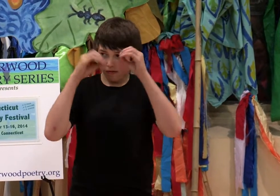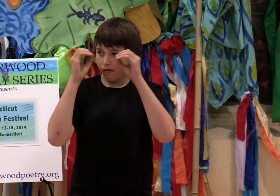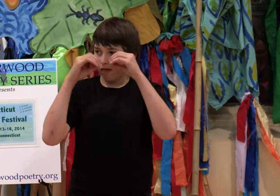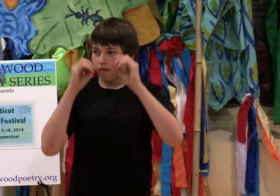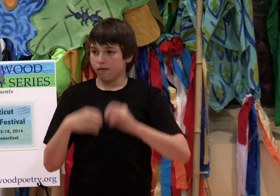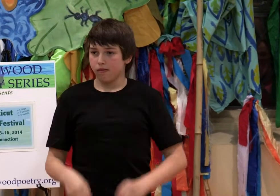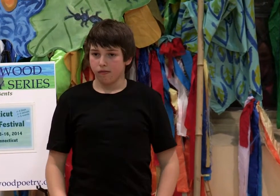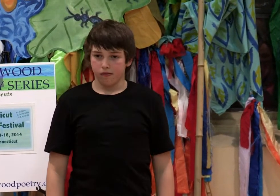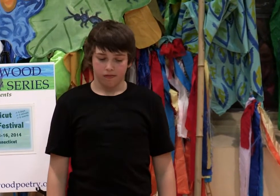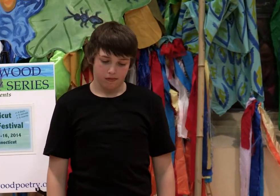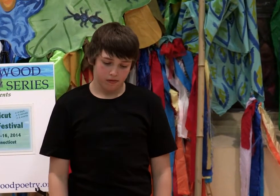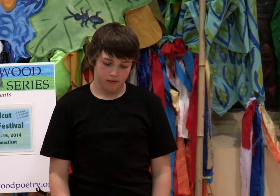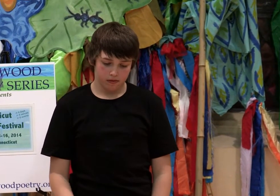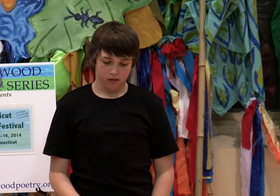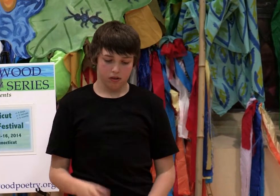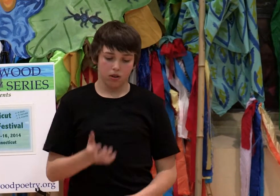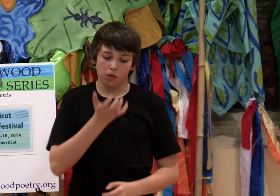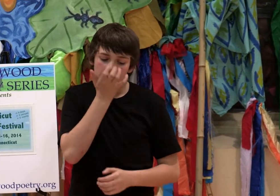The title is Owl.